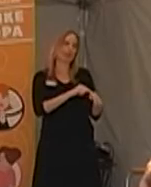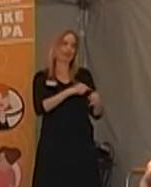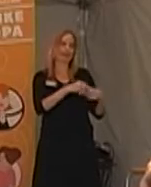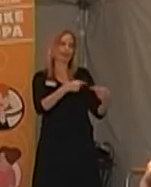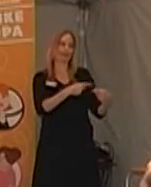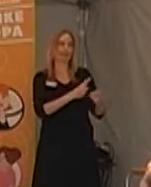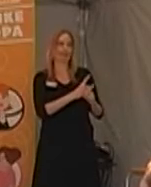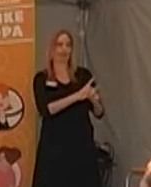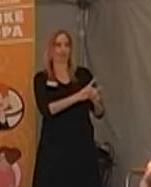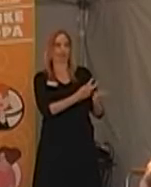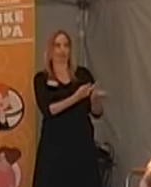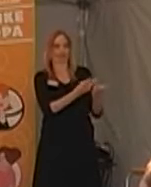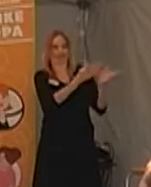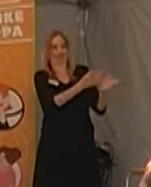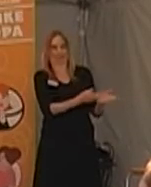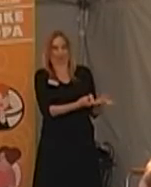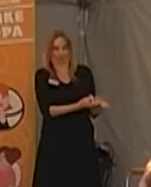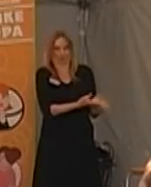all that,